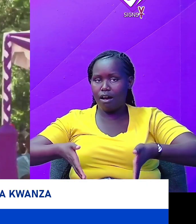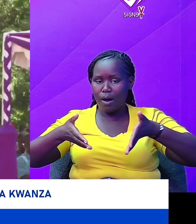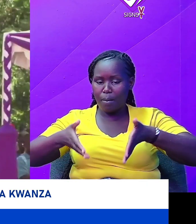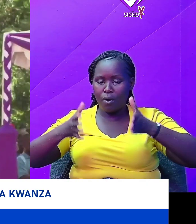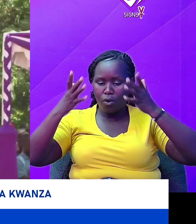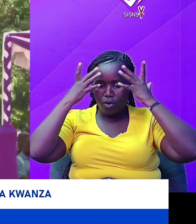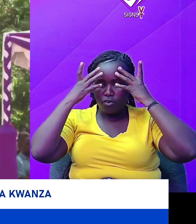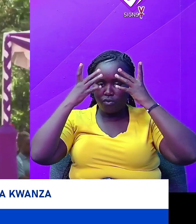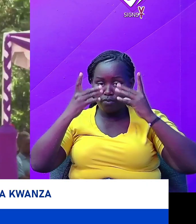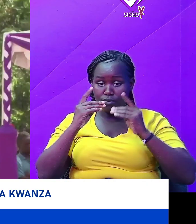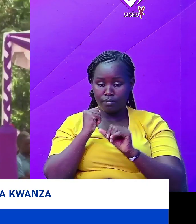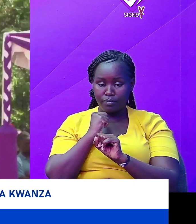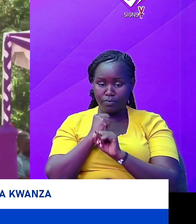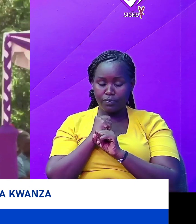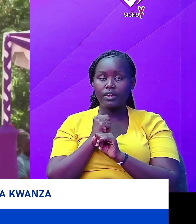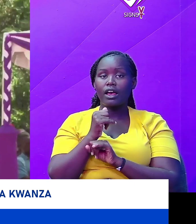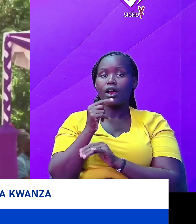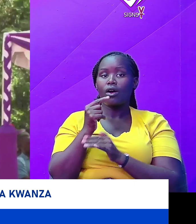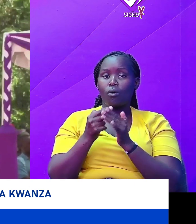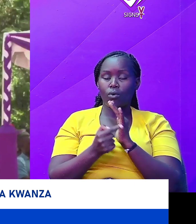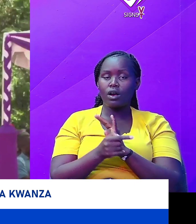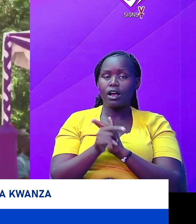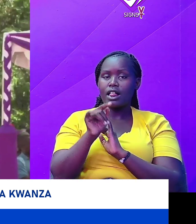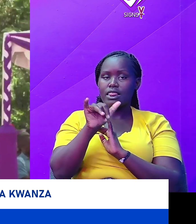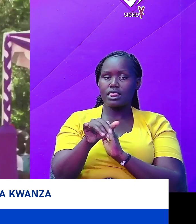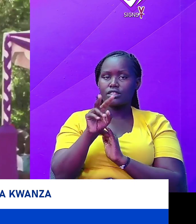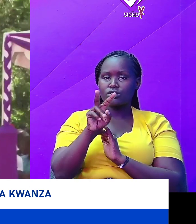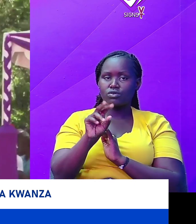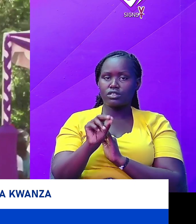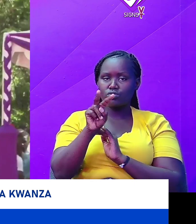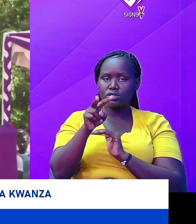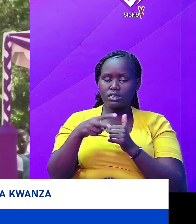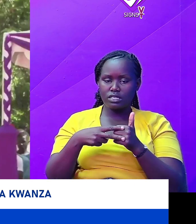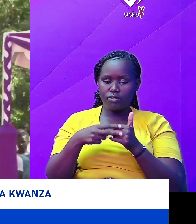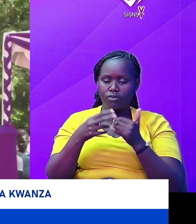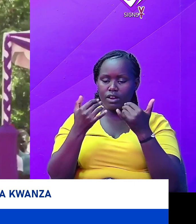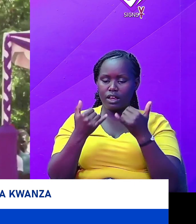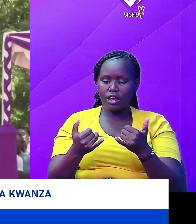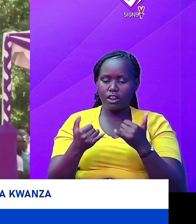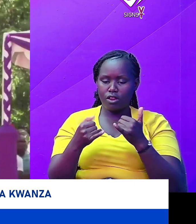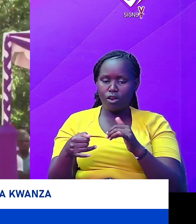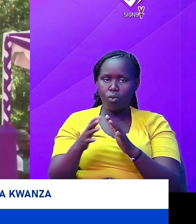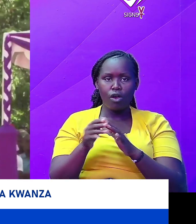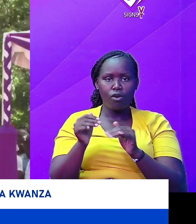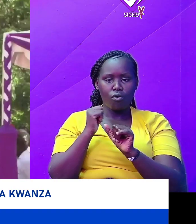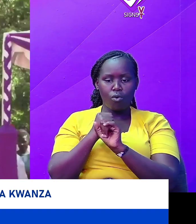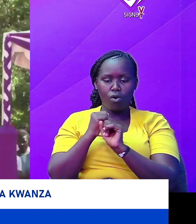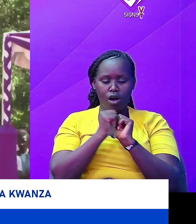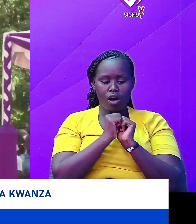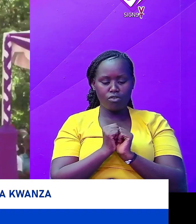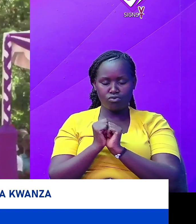tumeamua ya kwamba mwaka wa 2027 na hivi sasa tumeungana